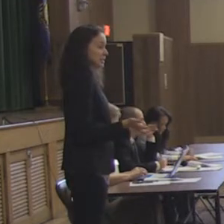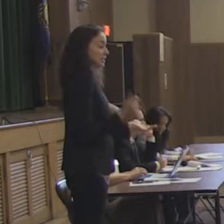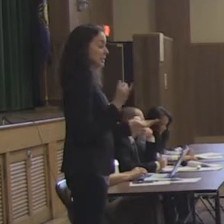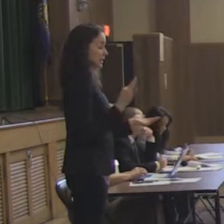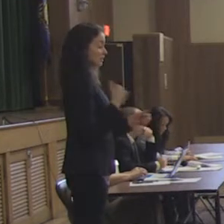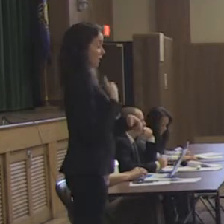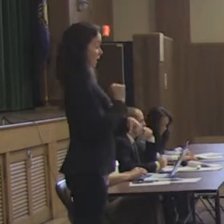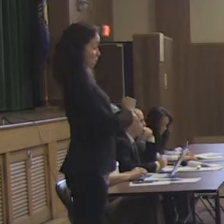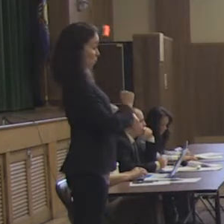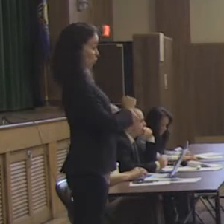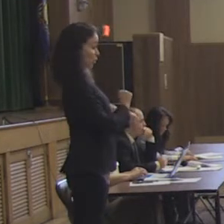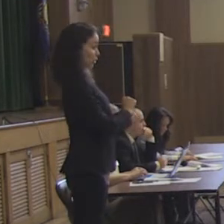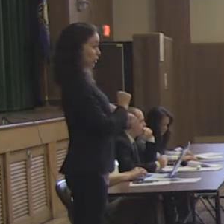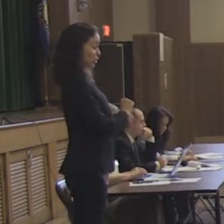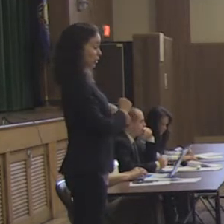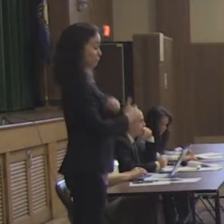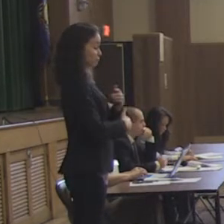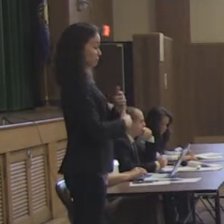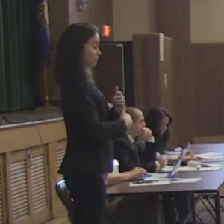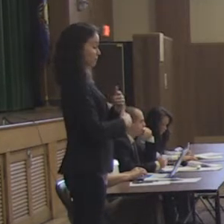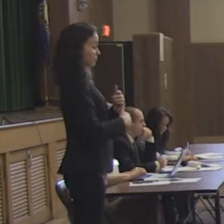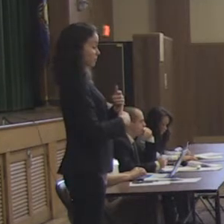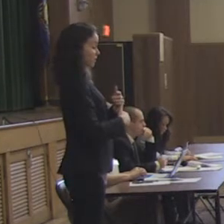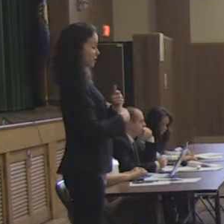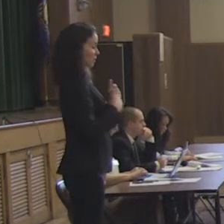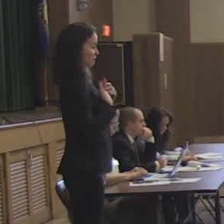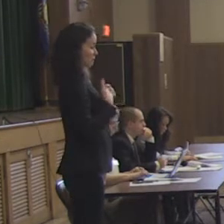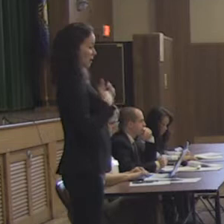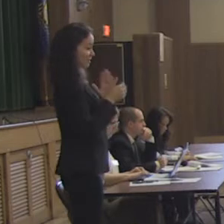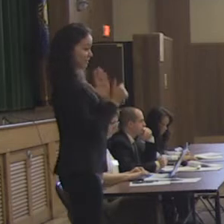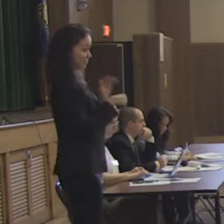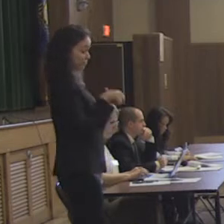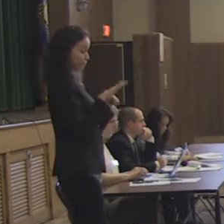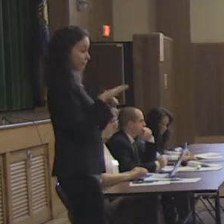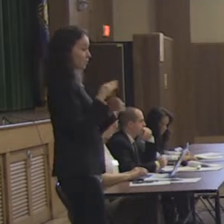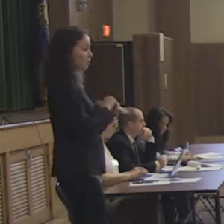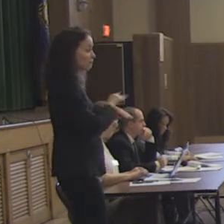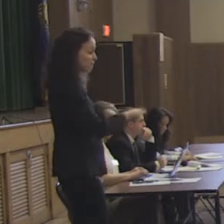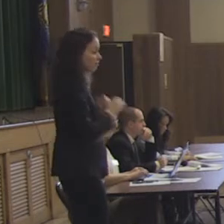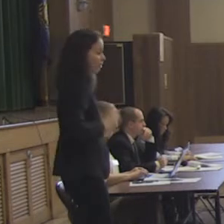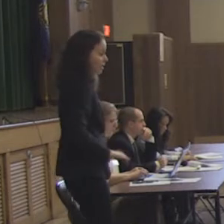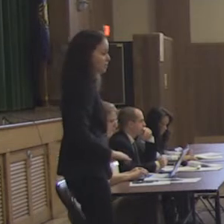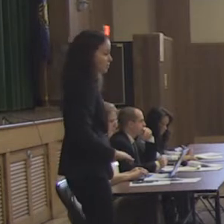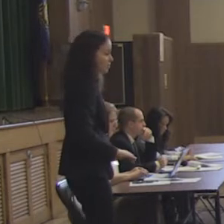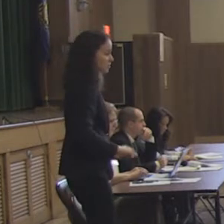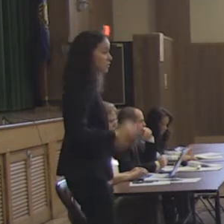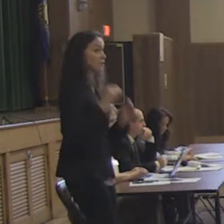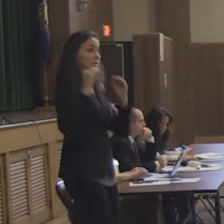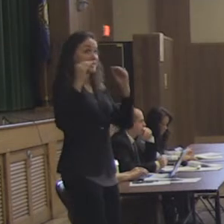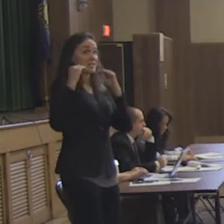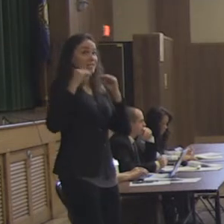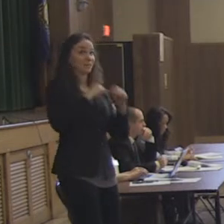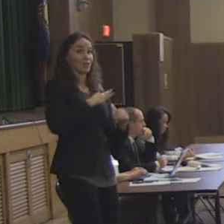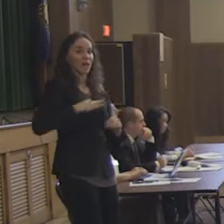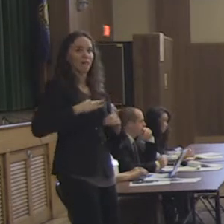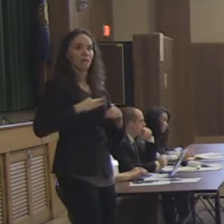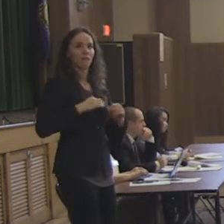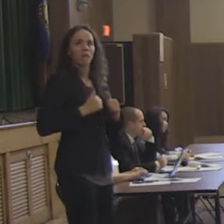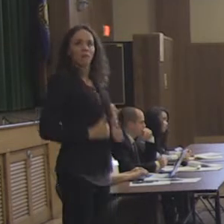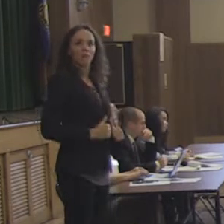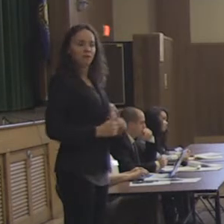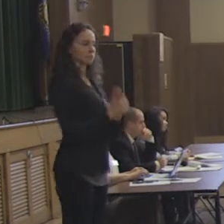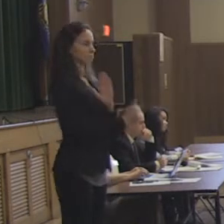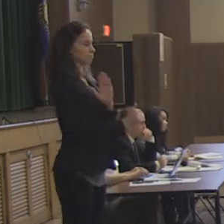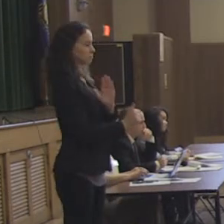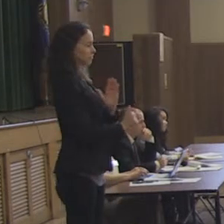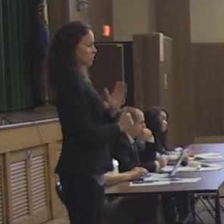the staff who are supporting them. Mm-hmm. And there definitely are challenges in terms of the quality of staff and the training that